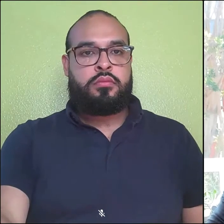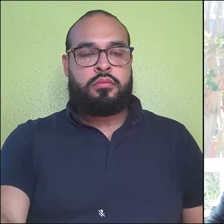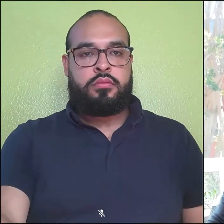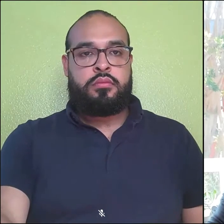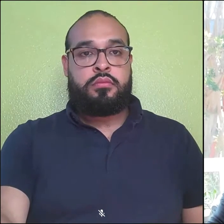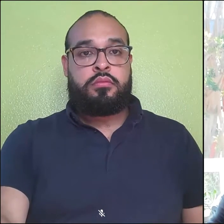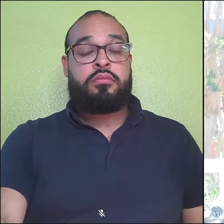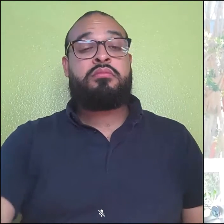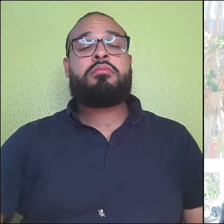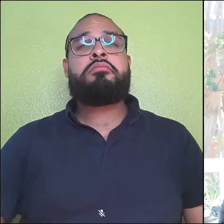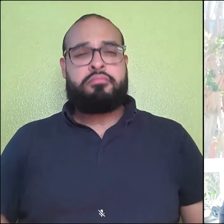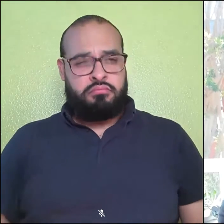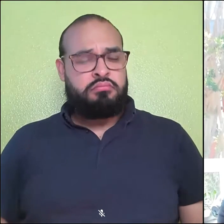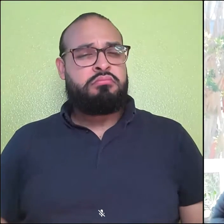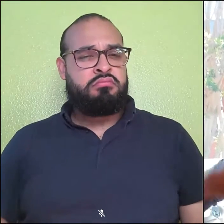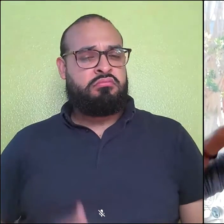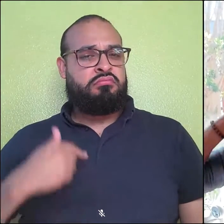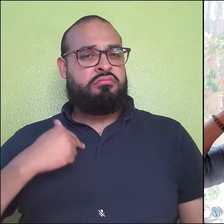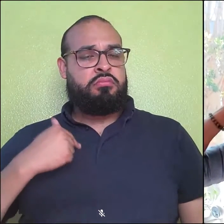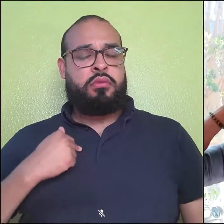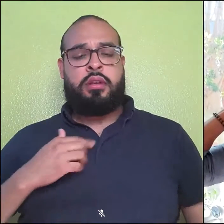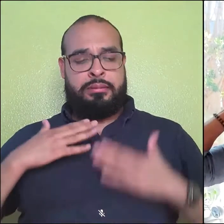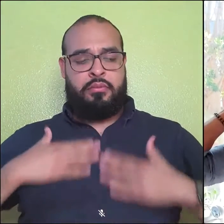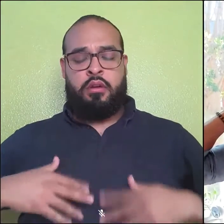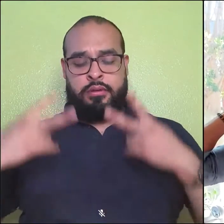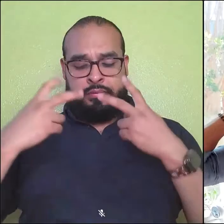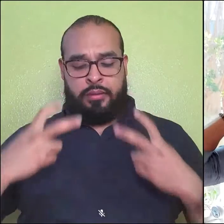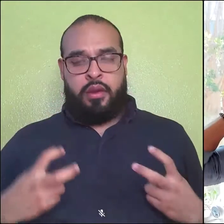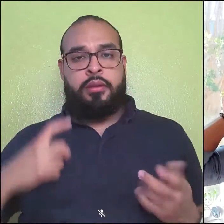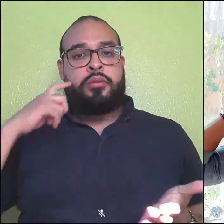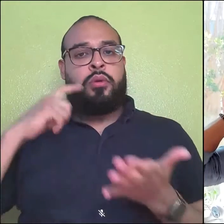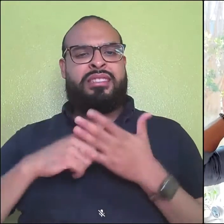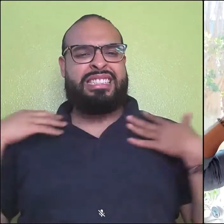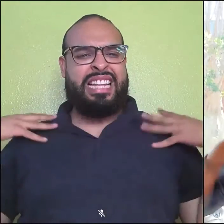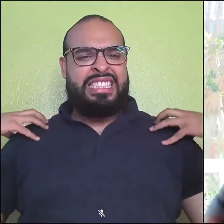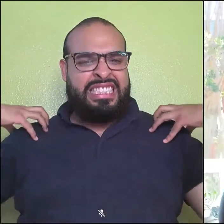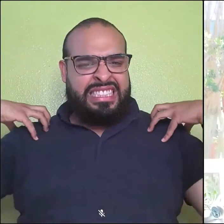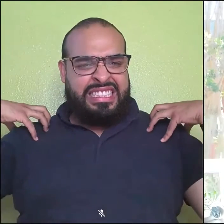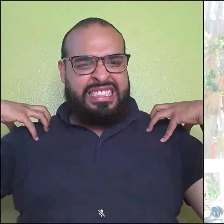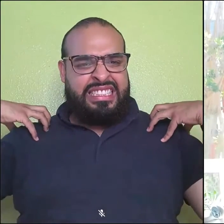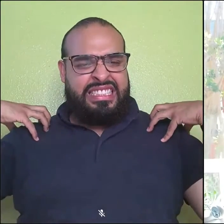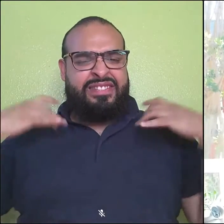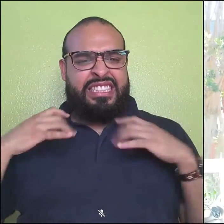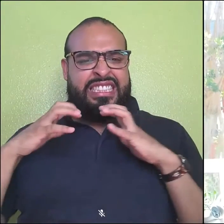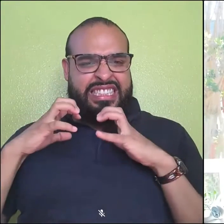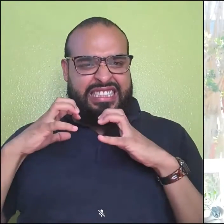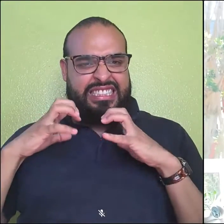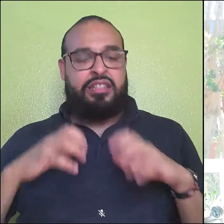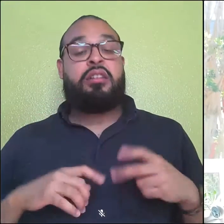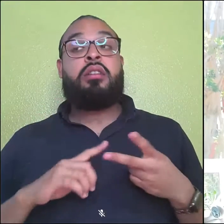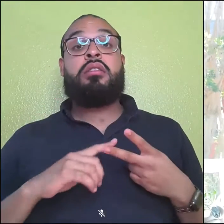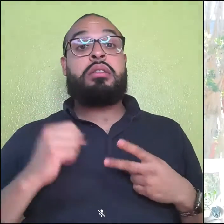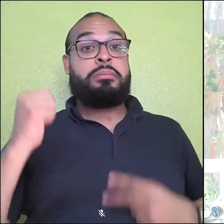So what I noticed in my own body scan was a lot of tension on my shoulders, a lot of tension in my lower